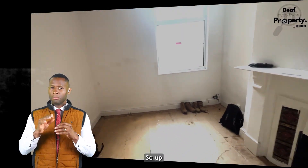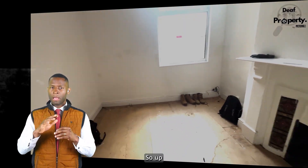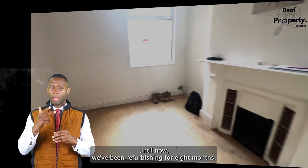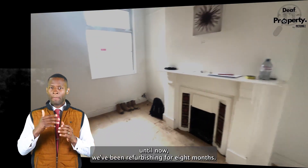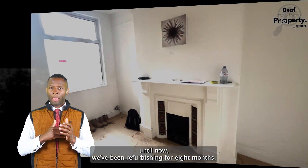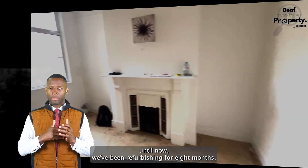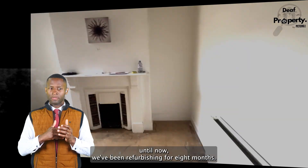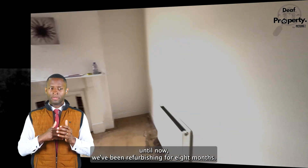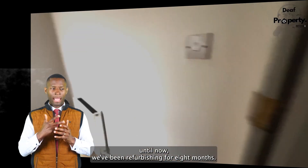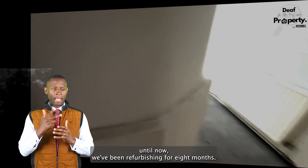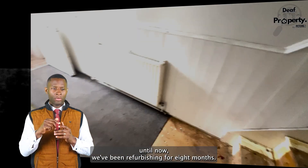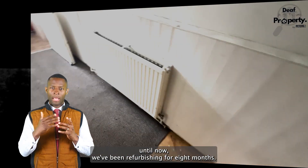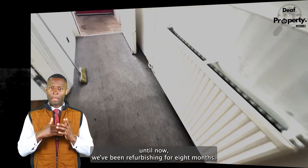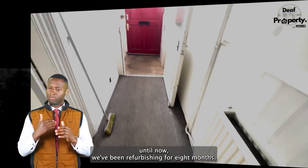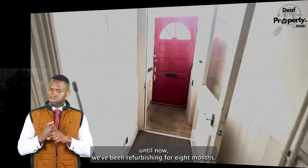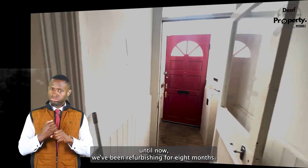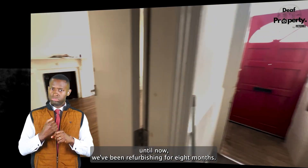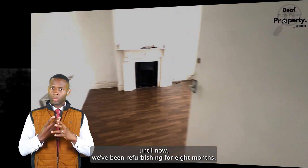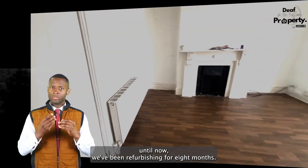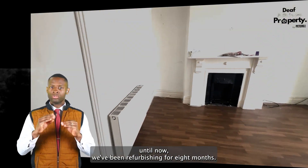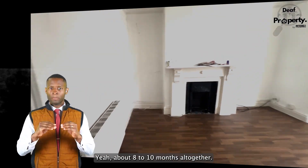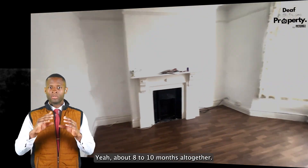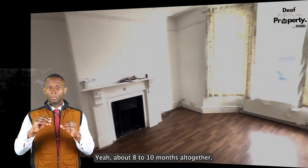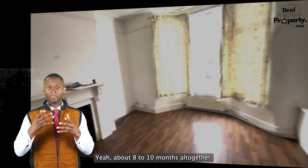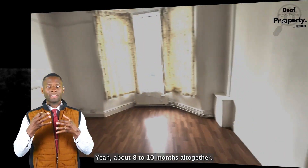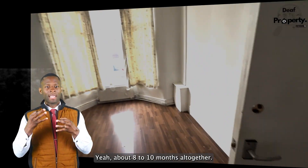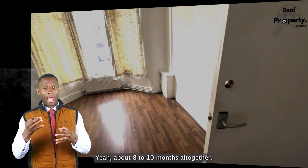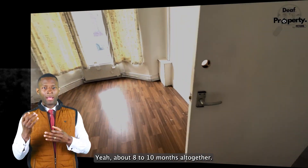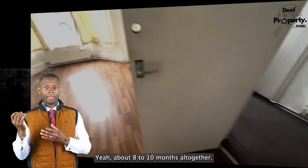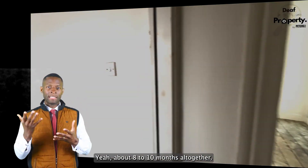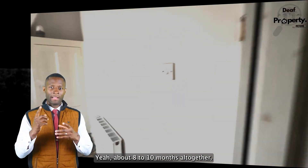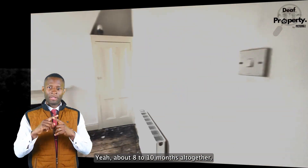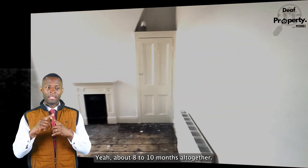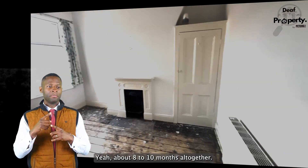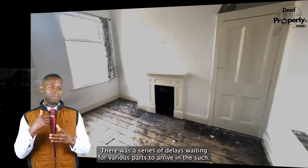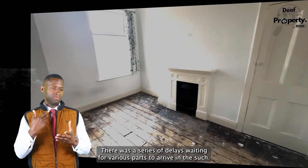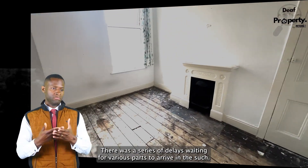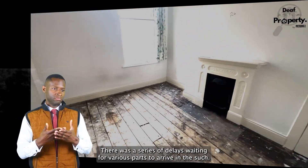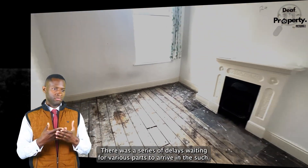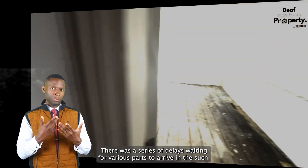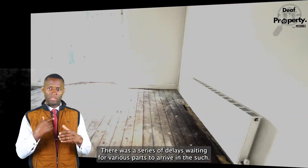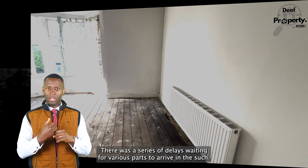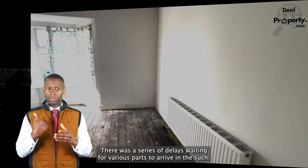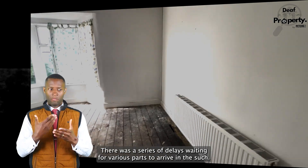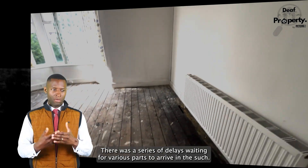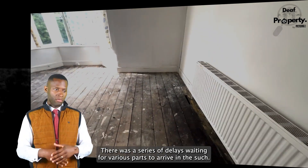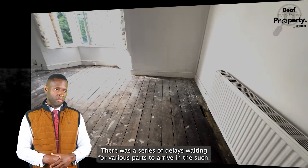So up until now, we've been refurbishing for 8 months. Yeah, about 8 to 10 months altogether. There was a series of delays waiting for